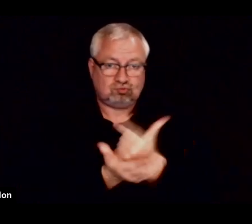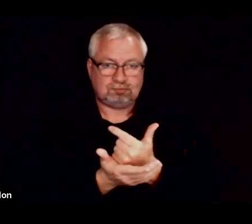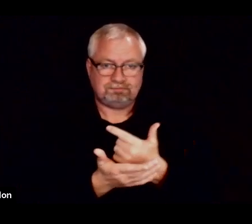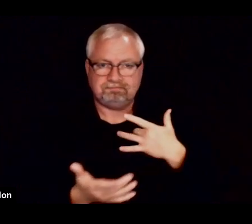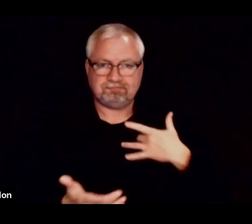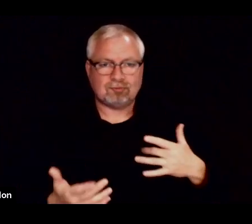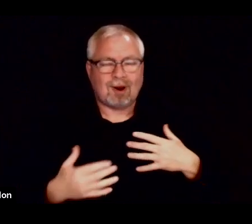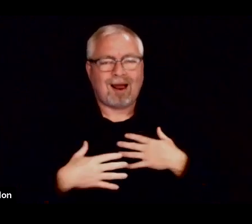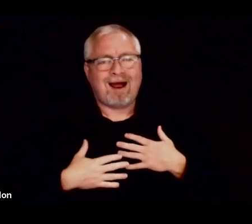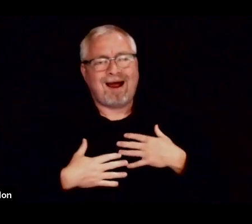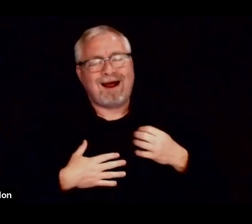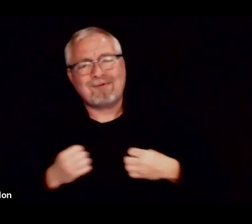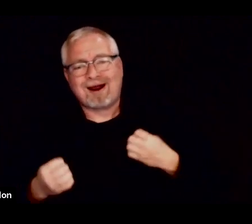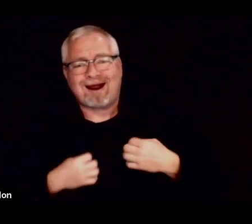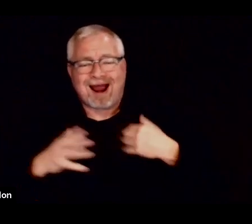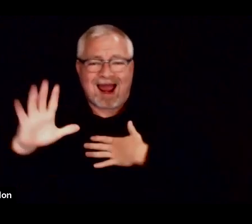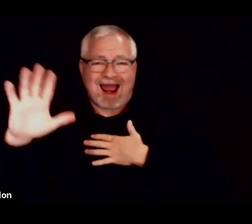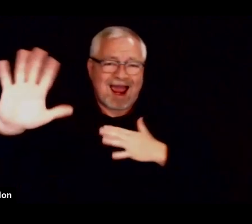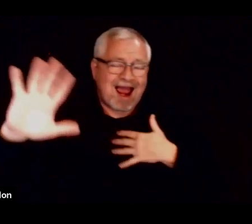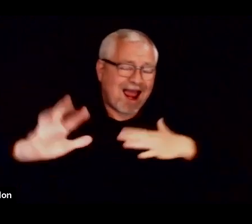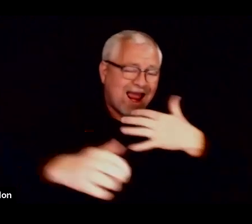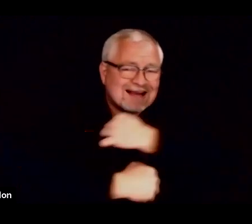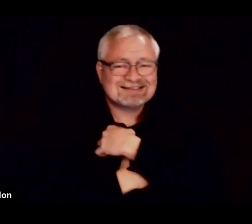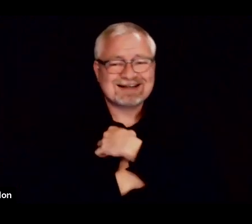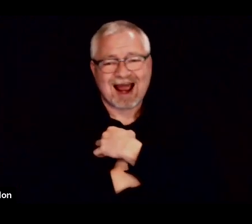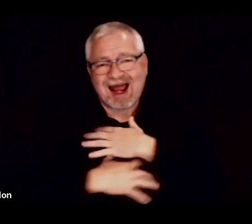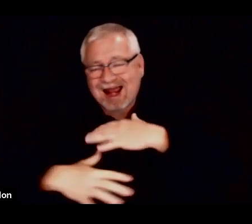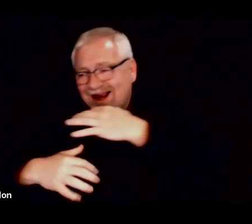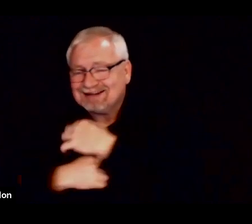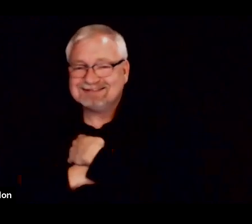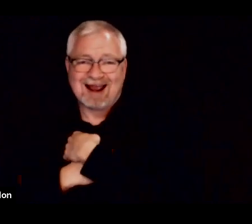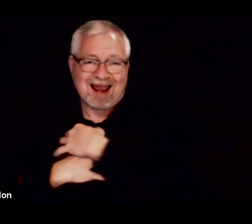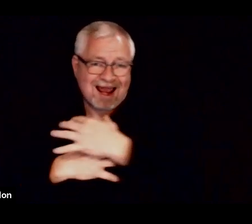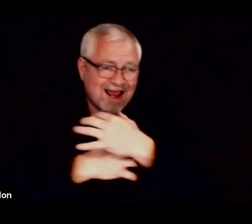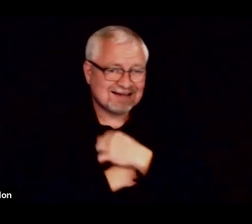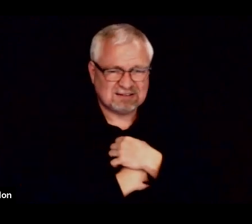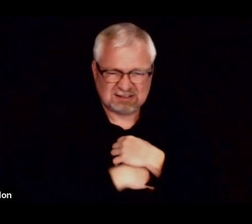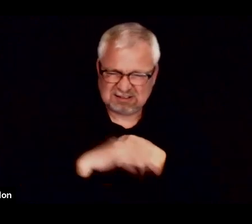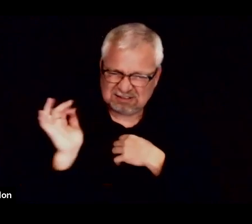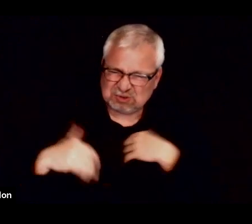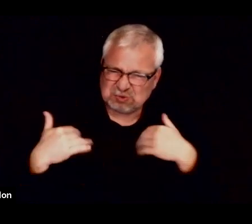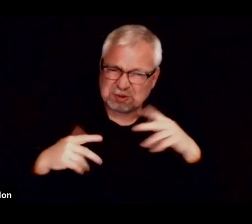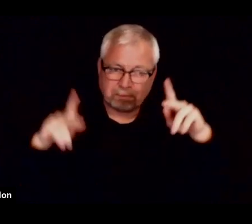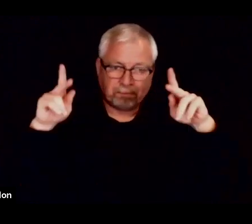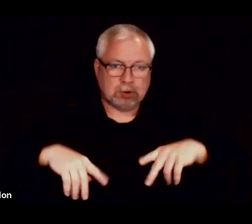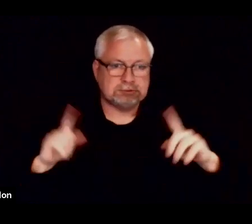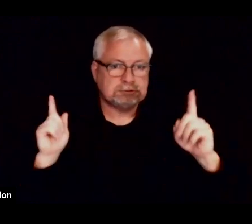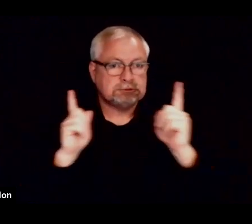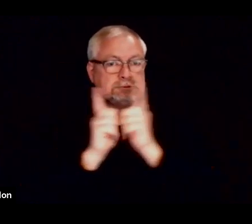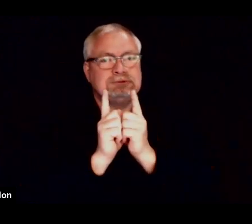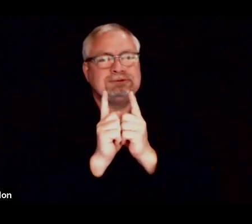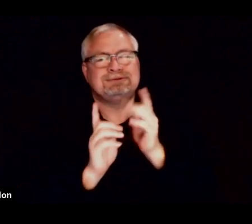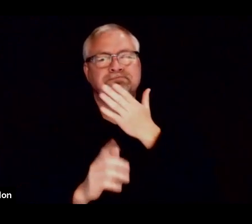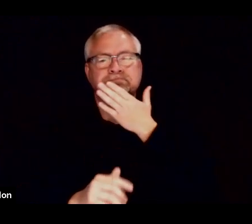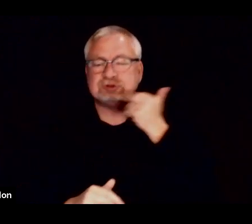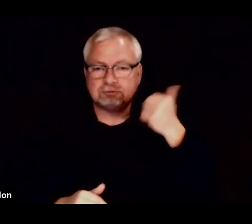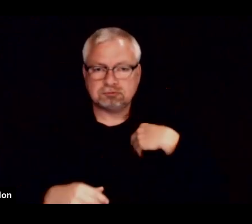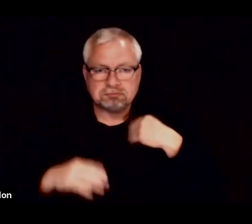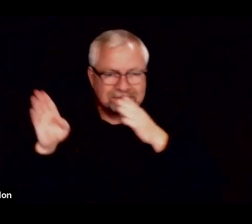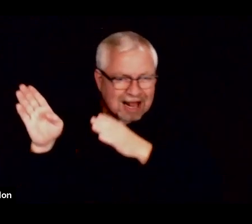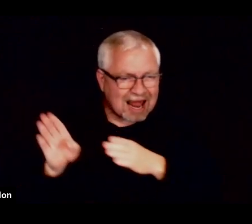behavior. As we have seen with those who have attempted in-person ceremonies, even the best laid plans cannot account for the human reaction